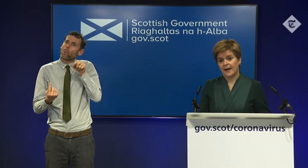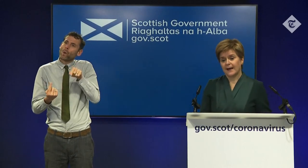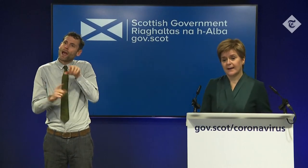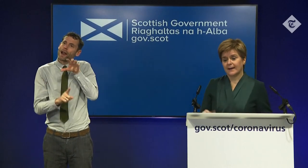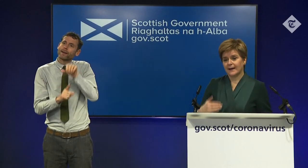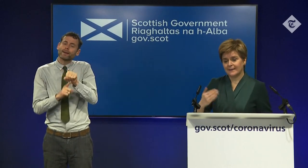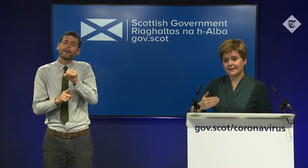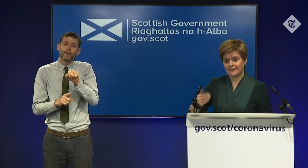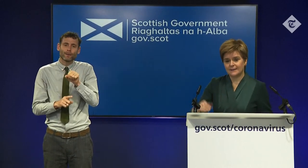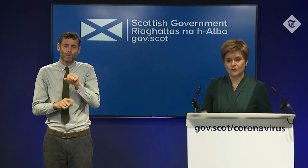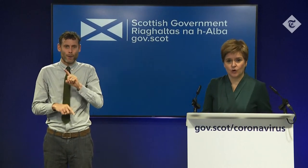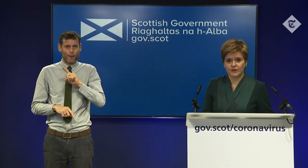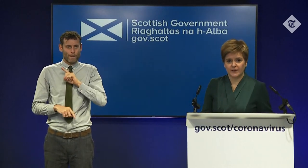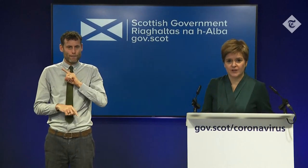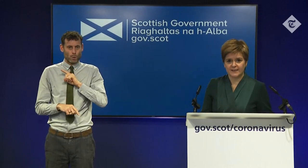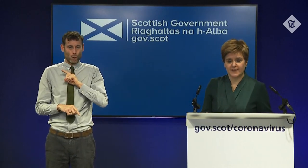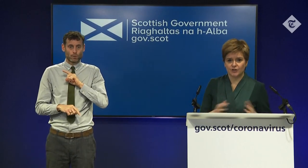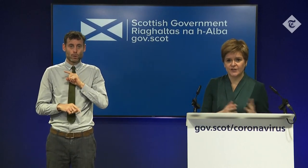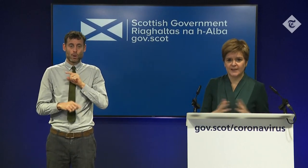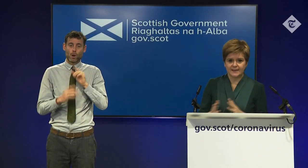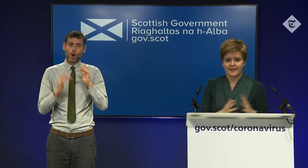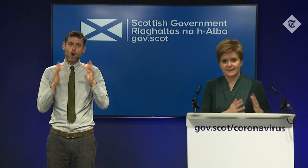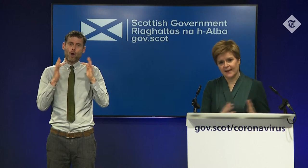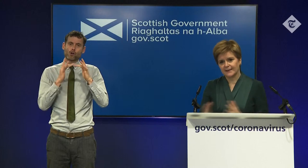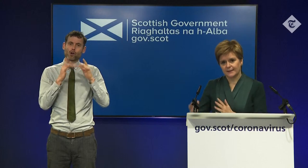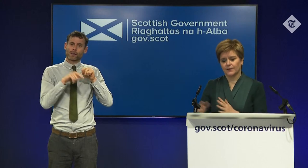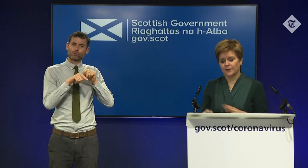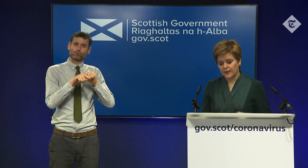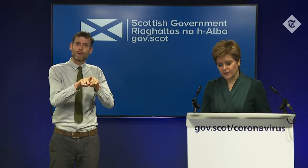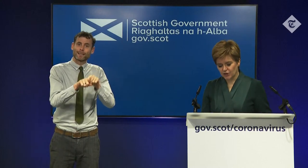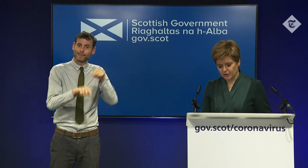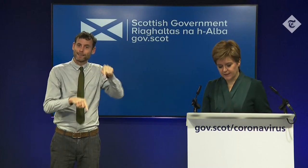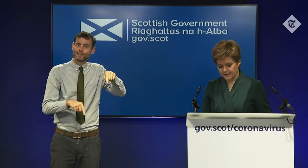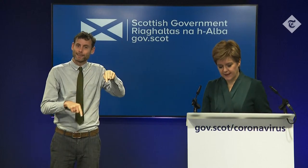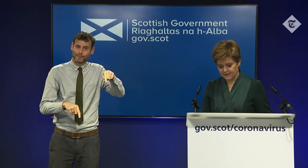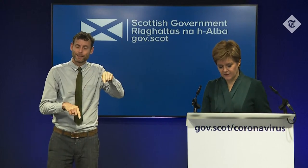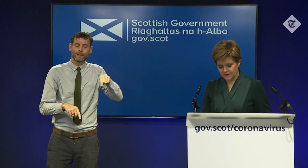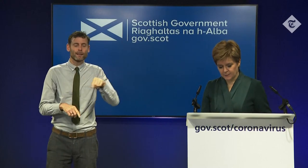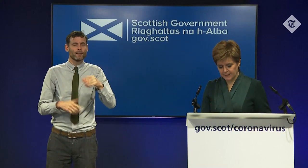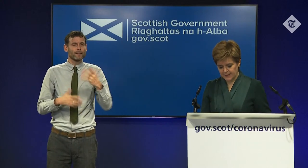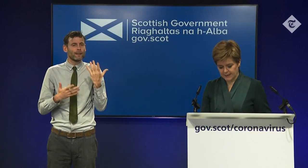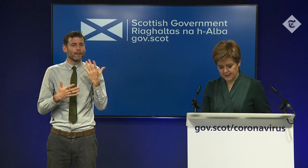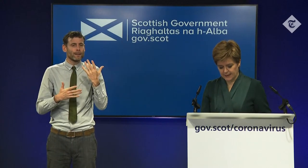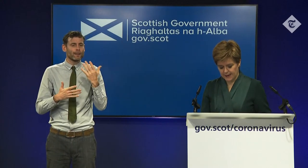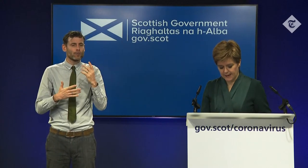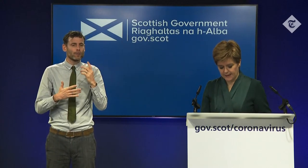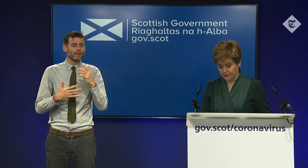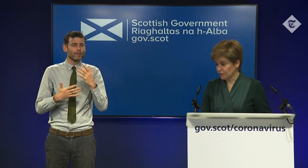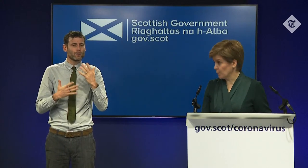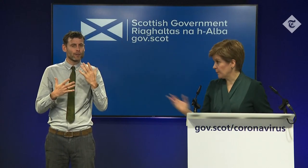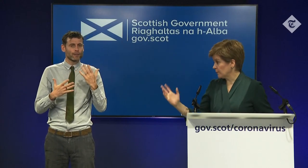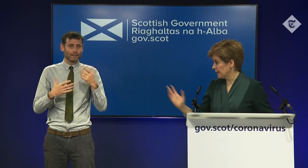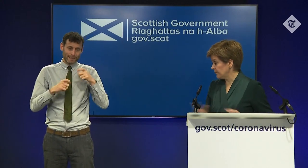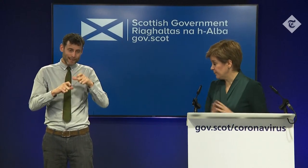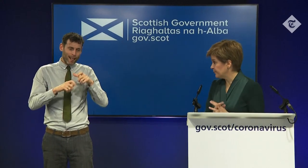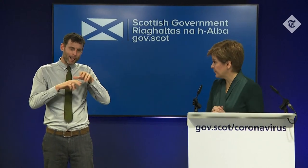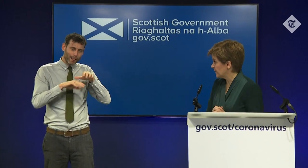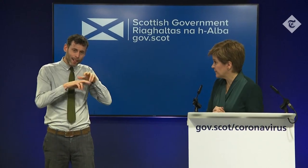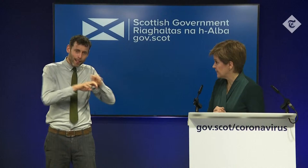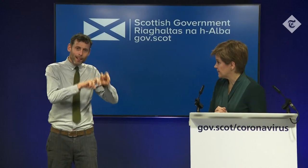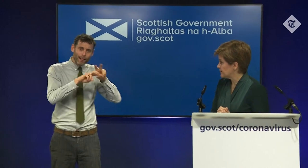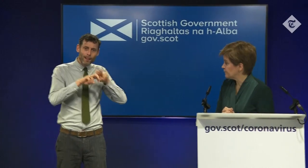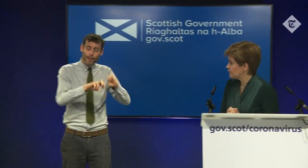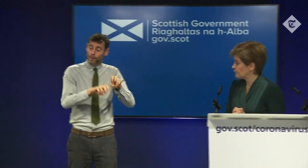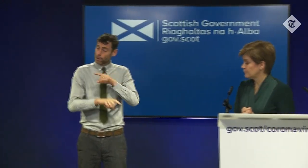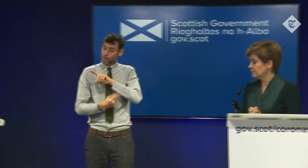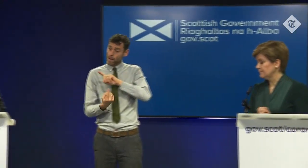of contact tracing and understanding exactly the journey these cases have been taken is underway, but I'll let him